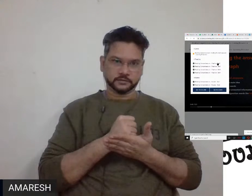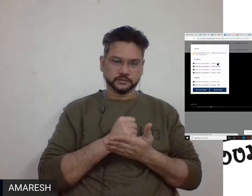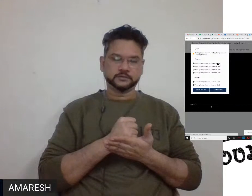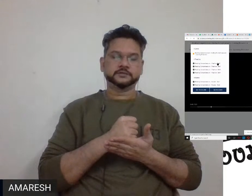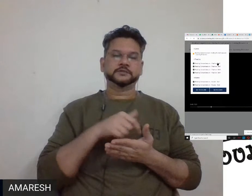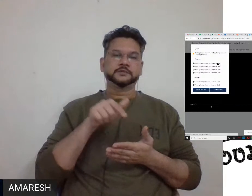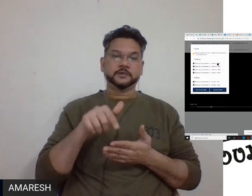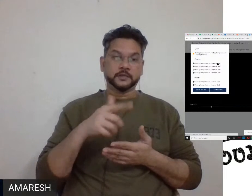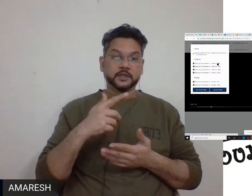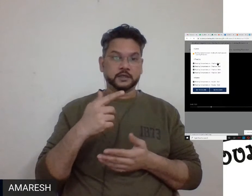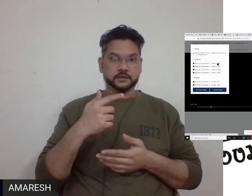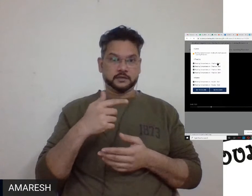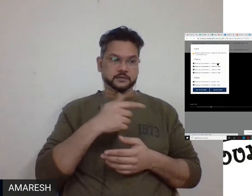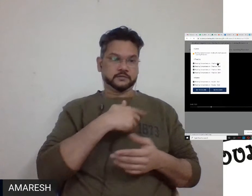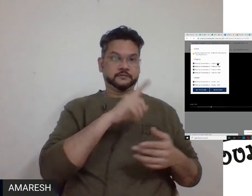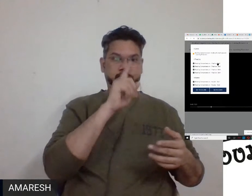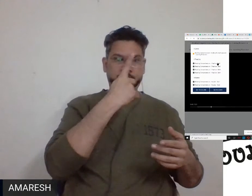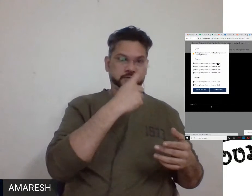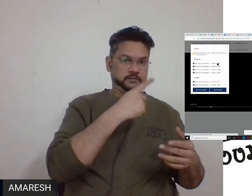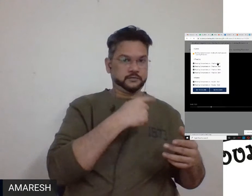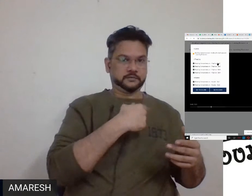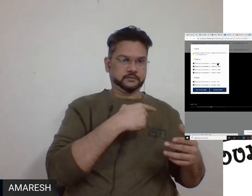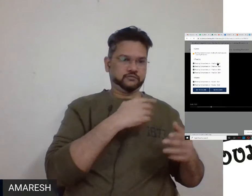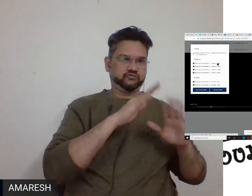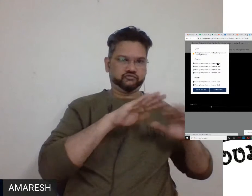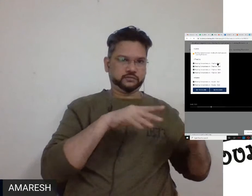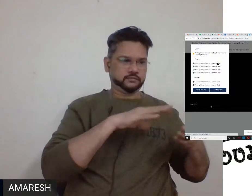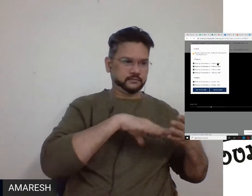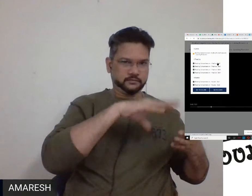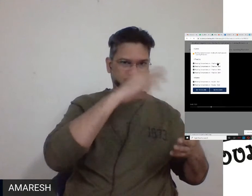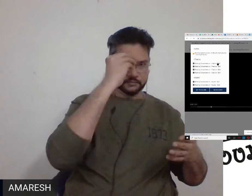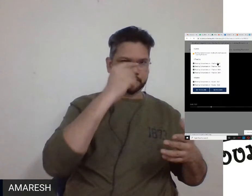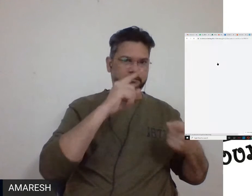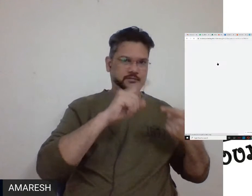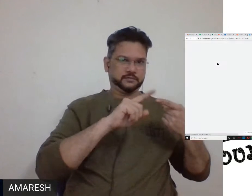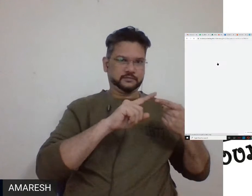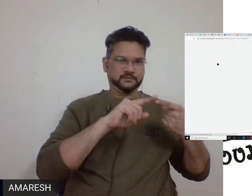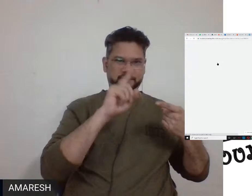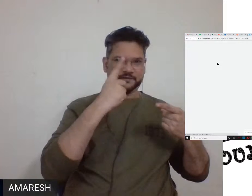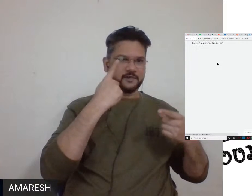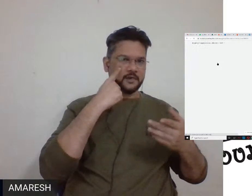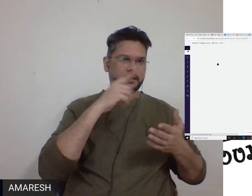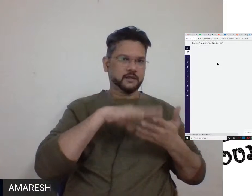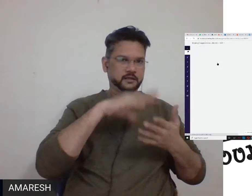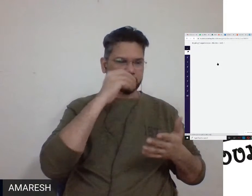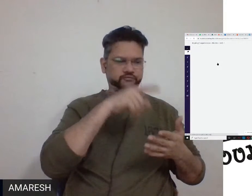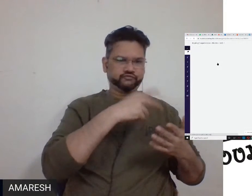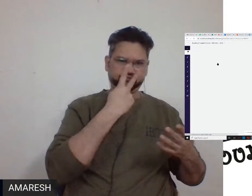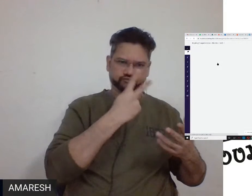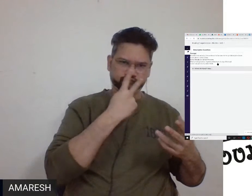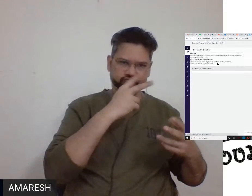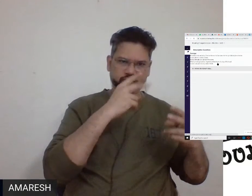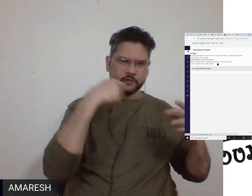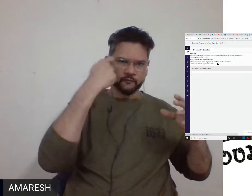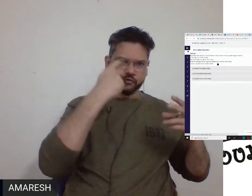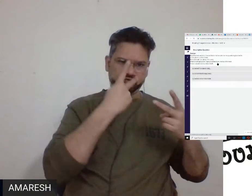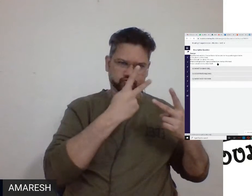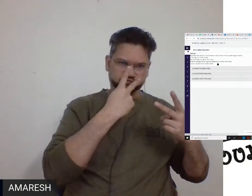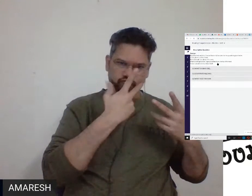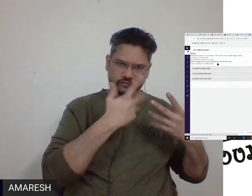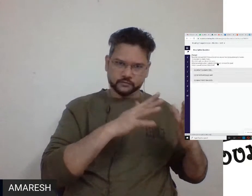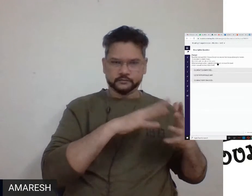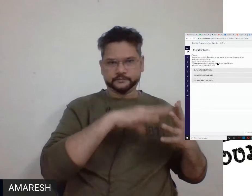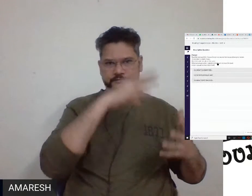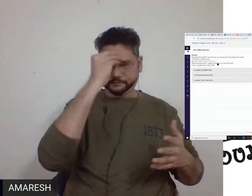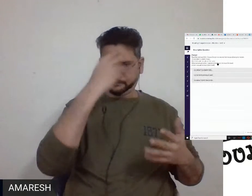student has learned something through these videos, right? And the most important thing after learning is to practice